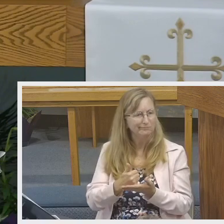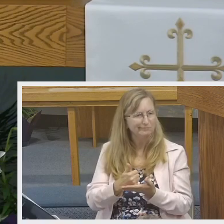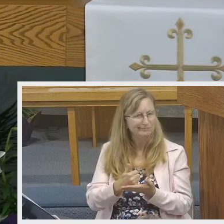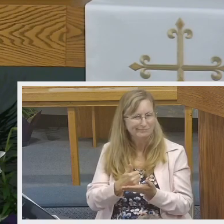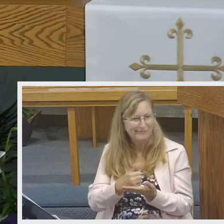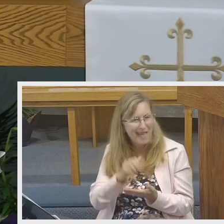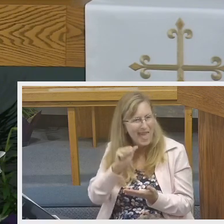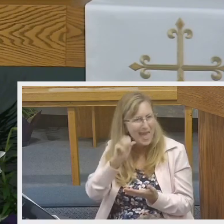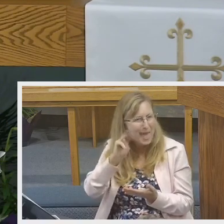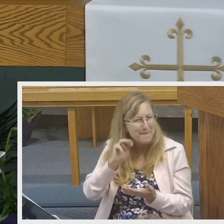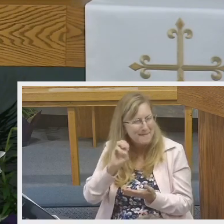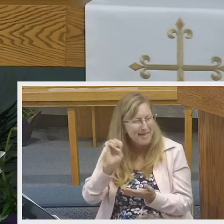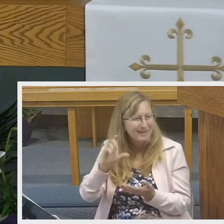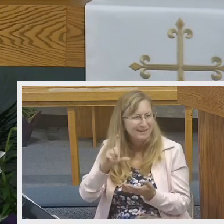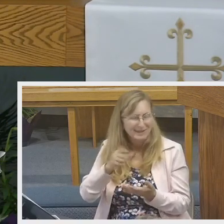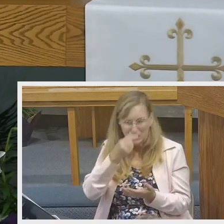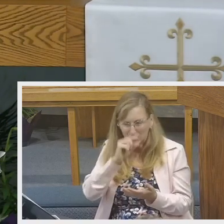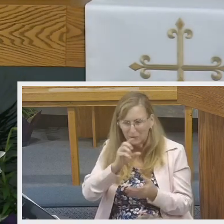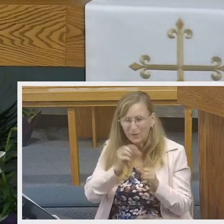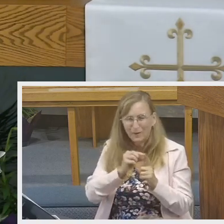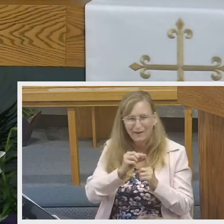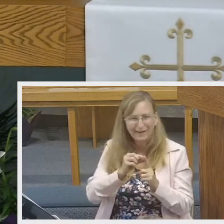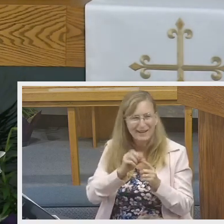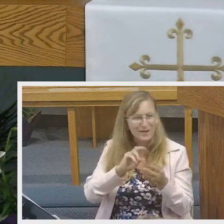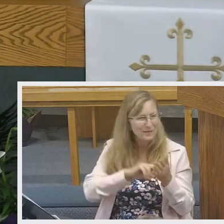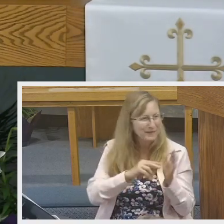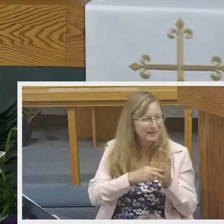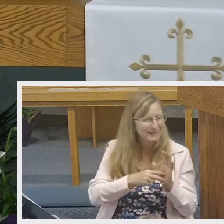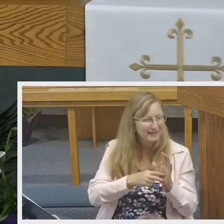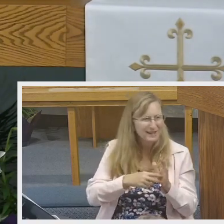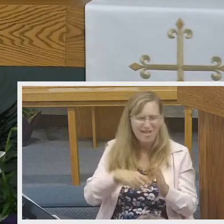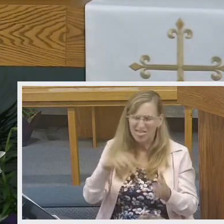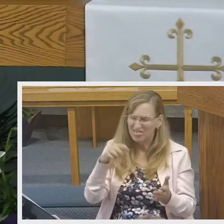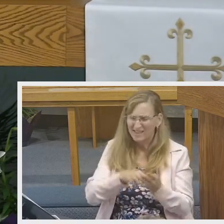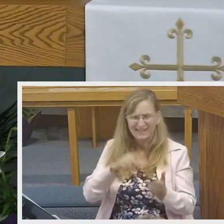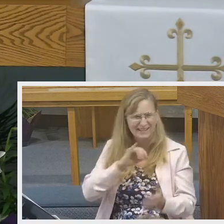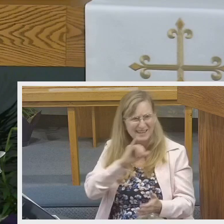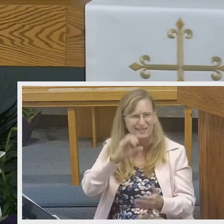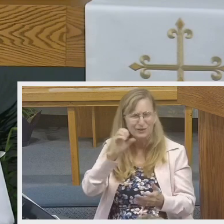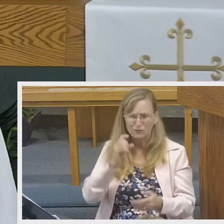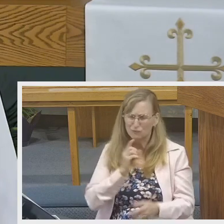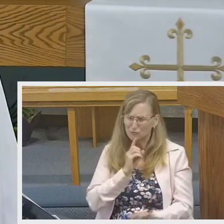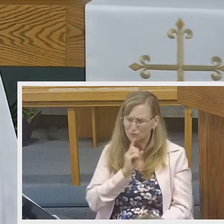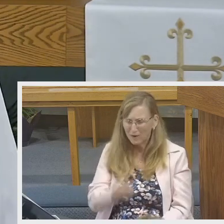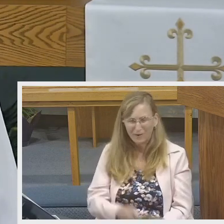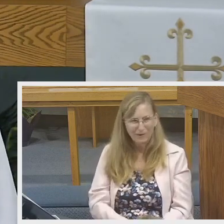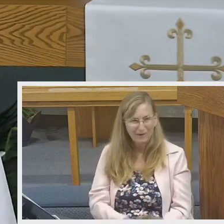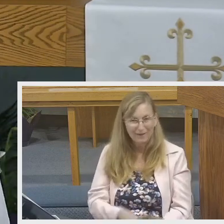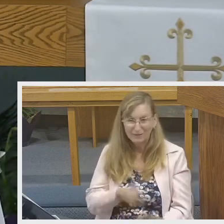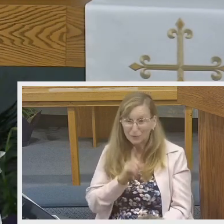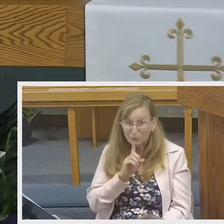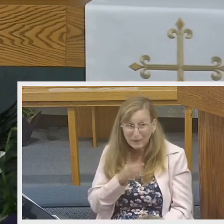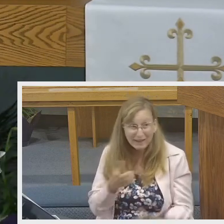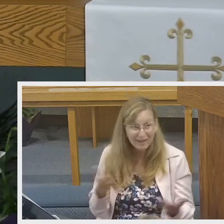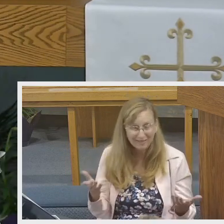Amen is just the Greek word taken over into English that means this is true. This is real.